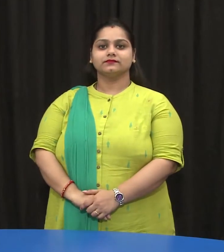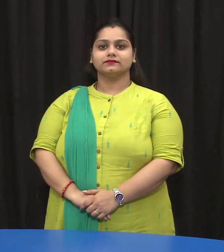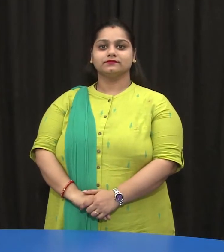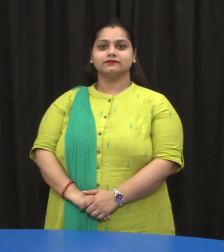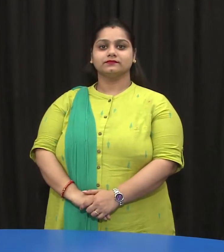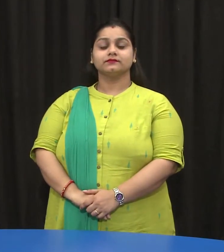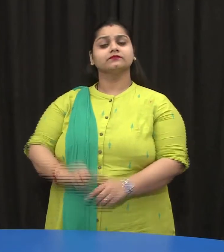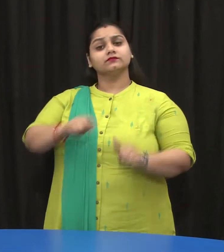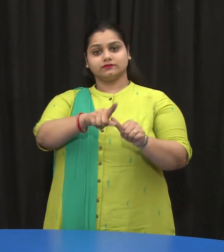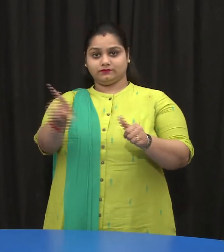Dear learners,